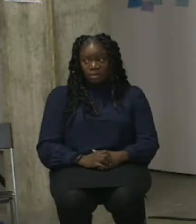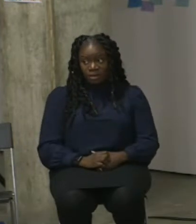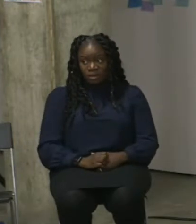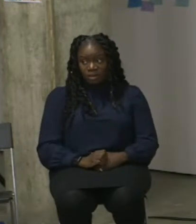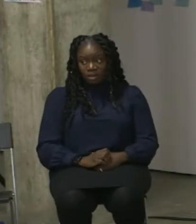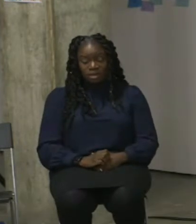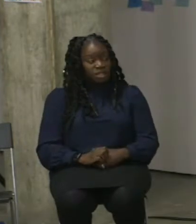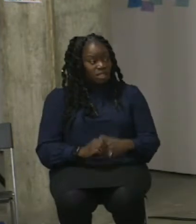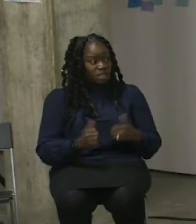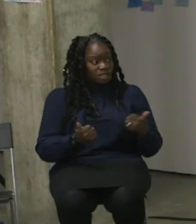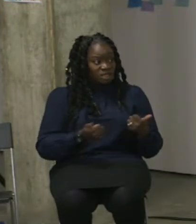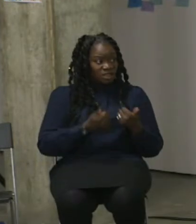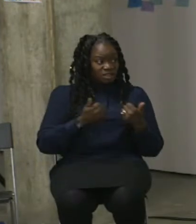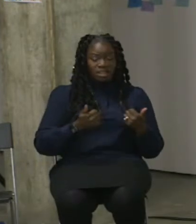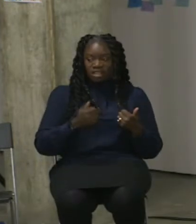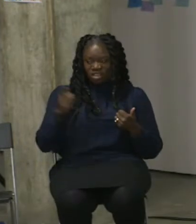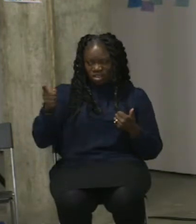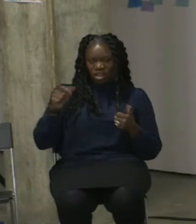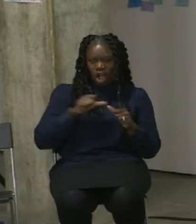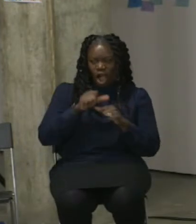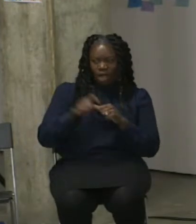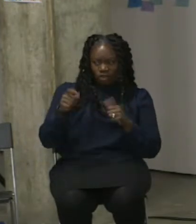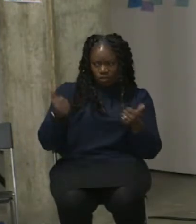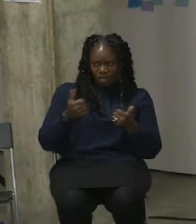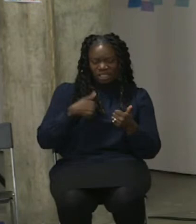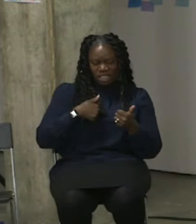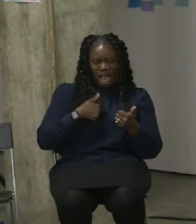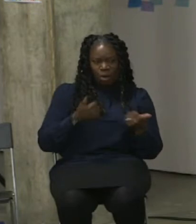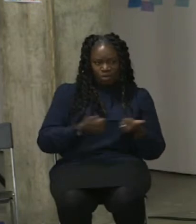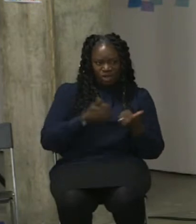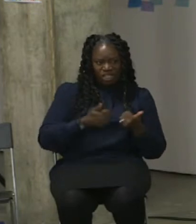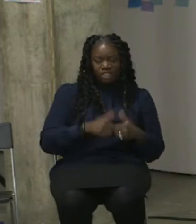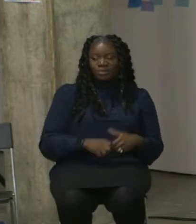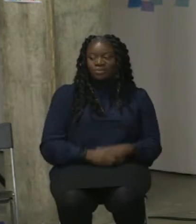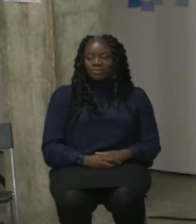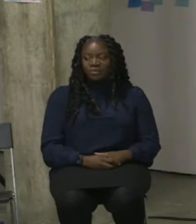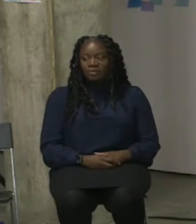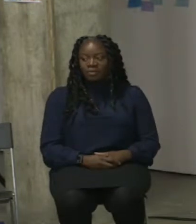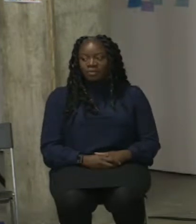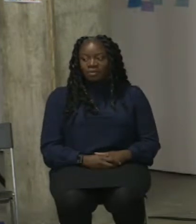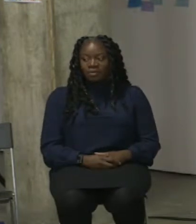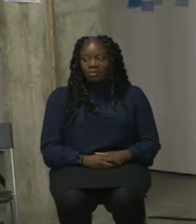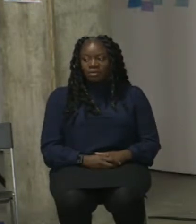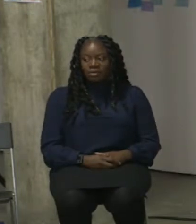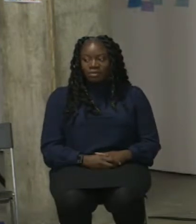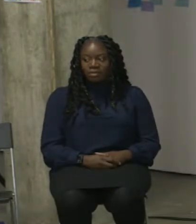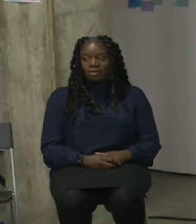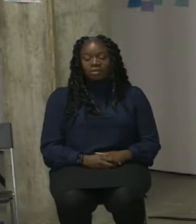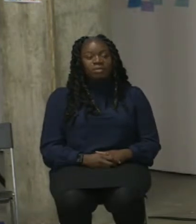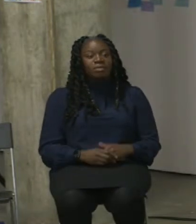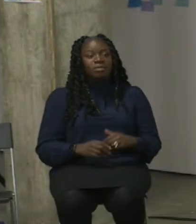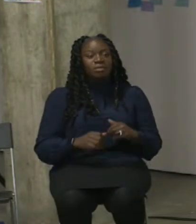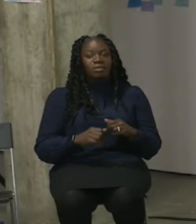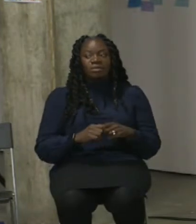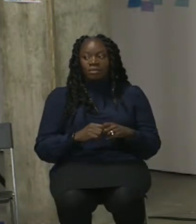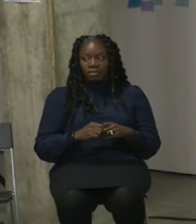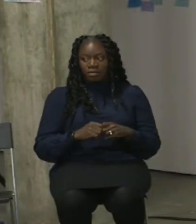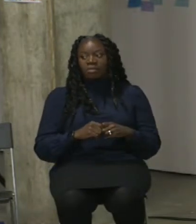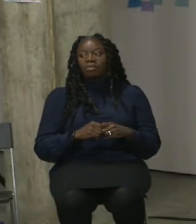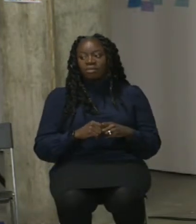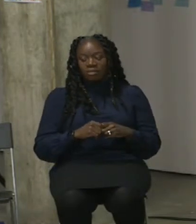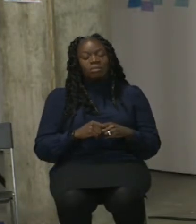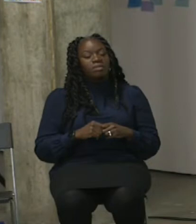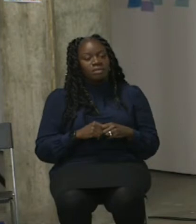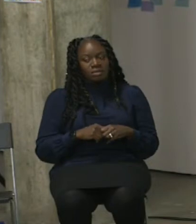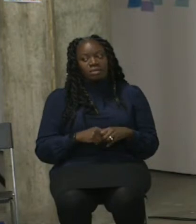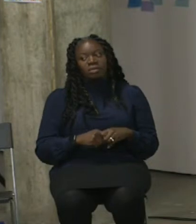mic. I'll finish it just after. I'll say something just after you finish. That's all right. So after China kind of wraps up the space and